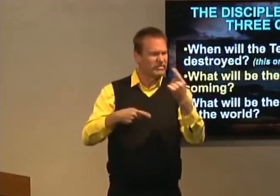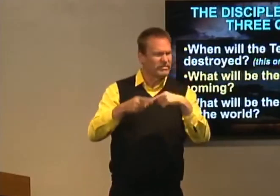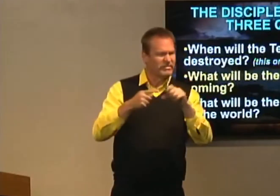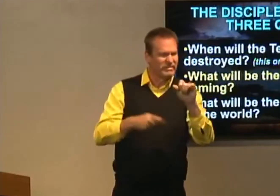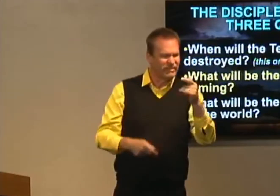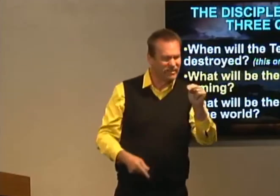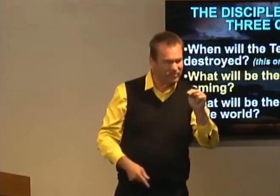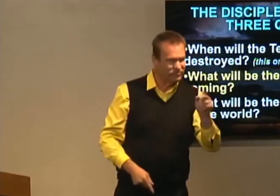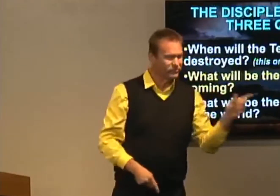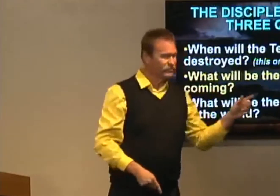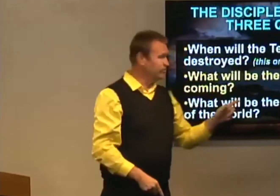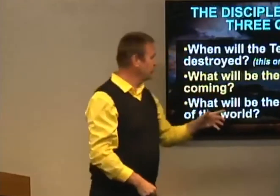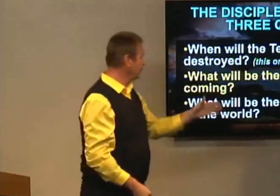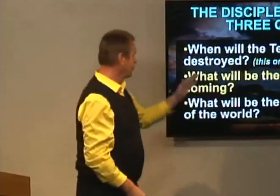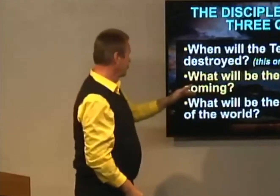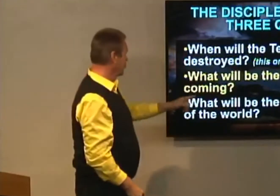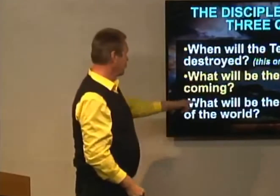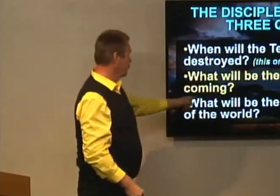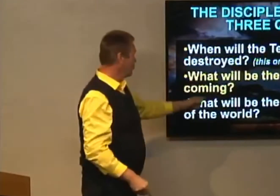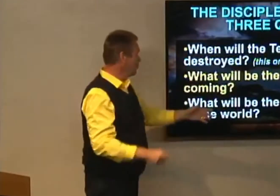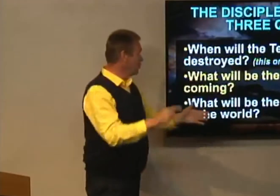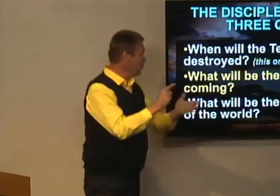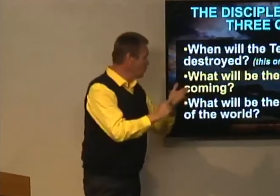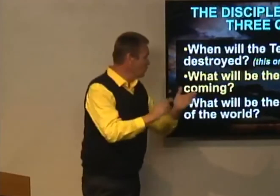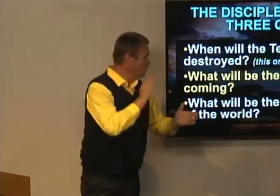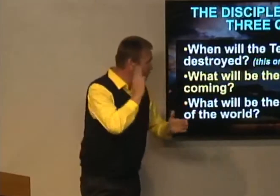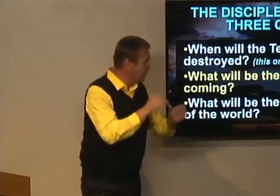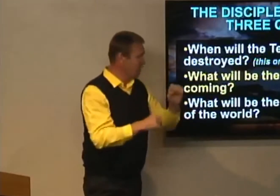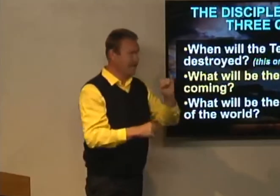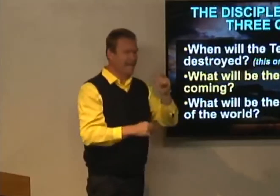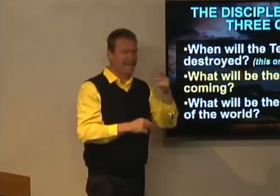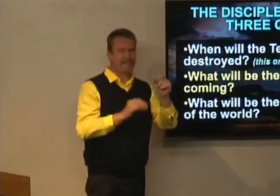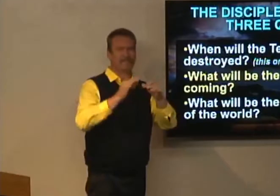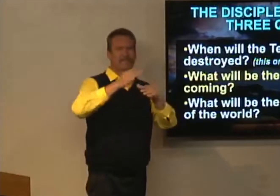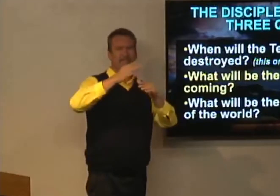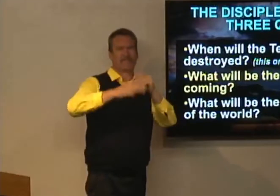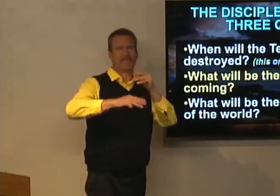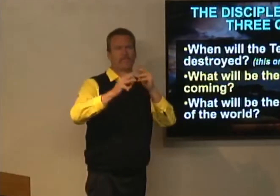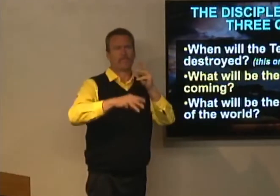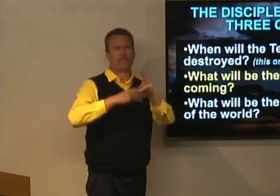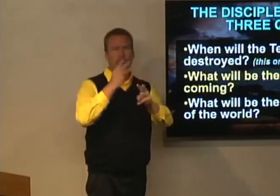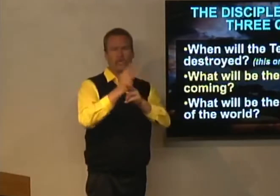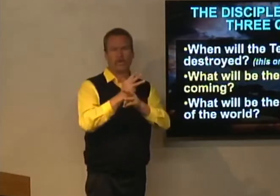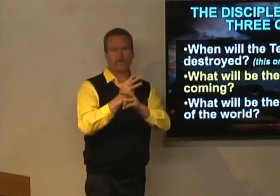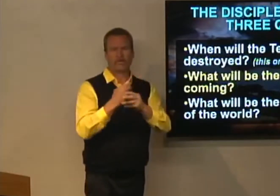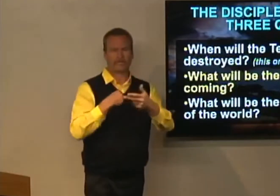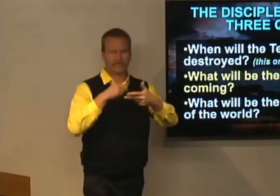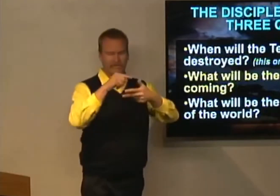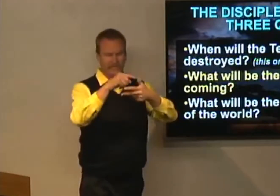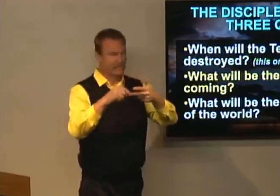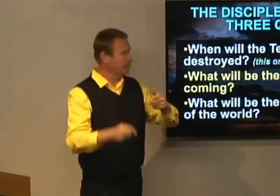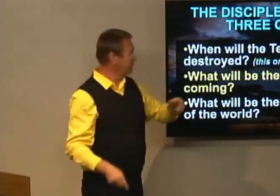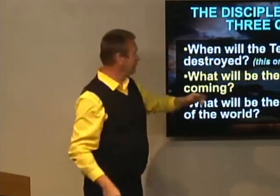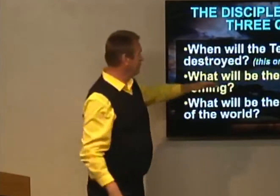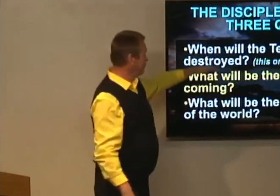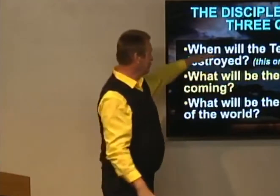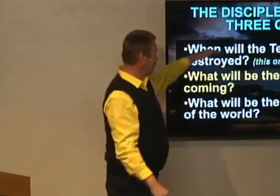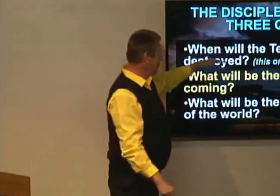They're asking, what is going to be like? What are going to be the signs of their coming? And then they also ask, what will be the signs of the end of the world?